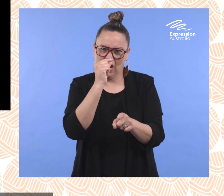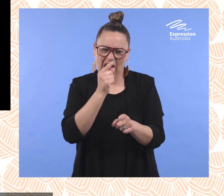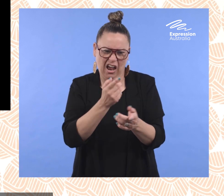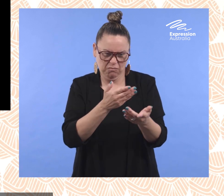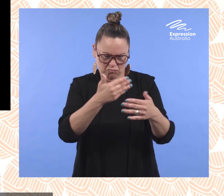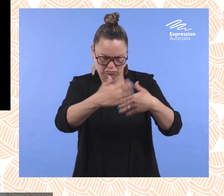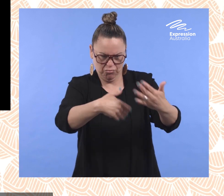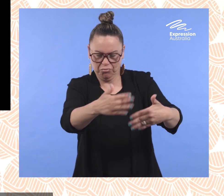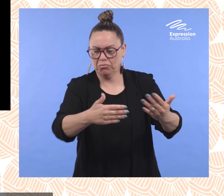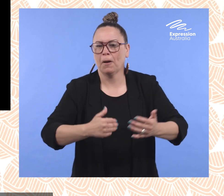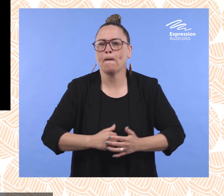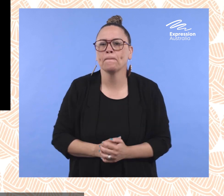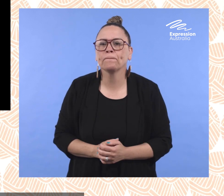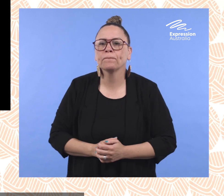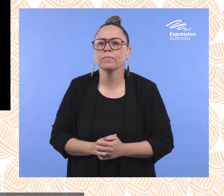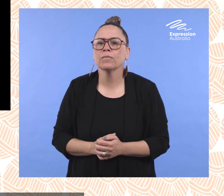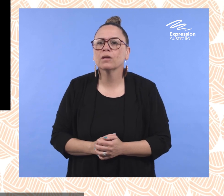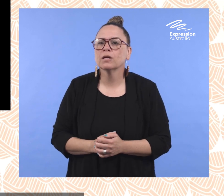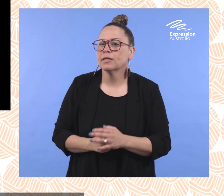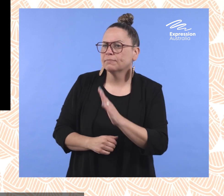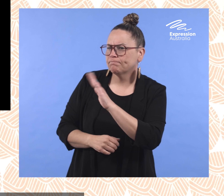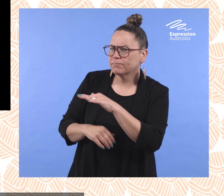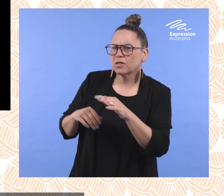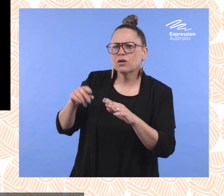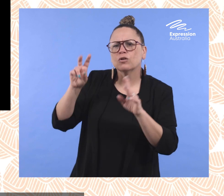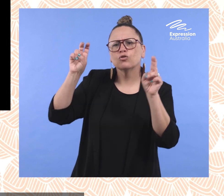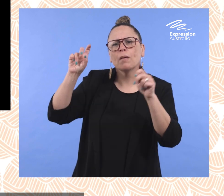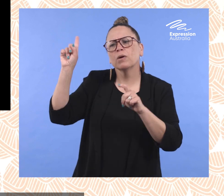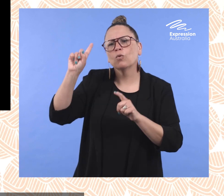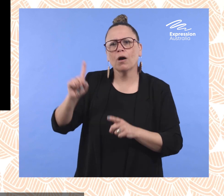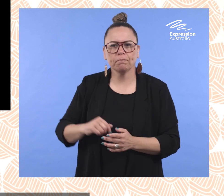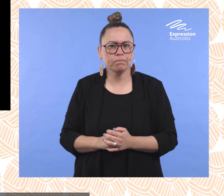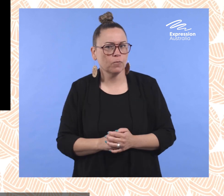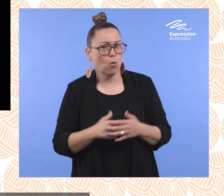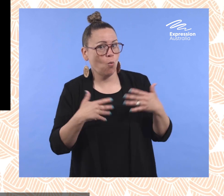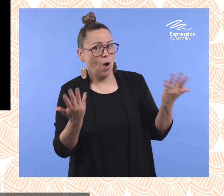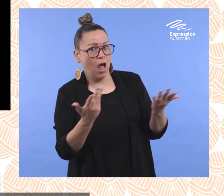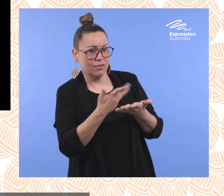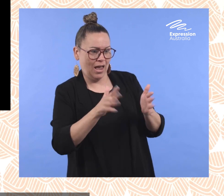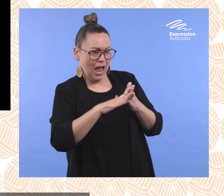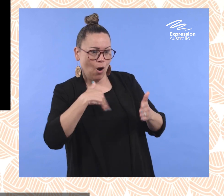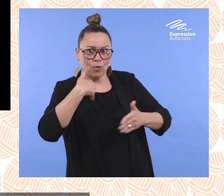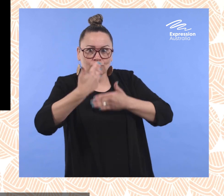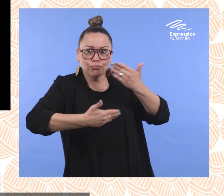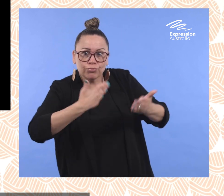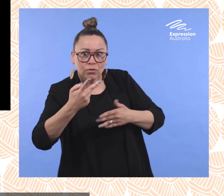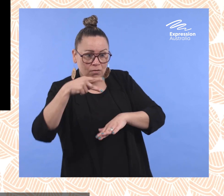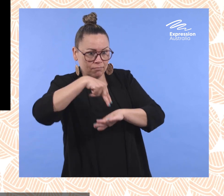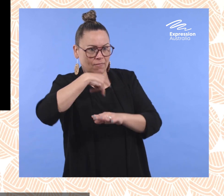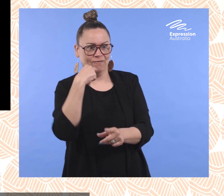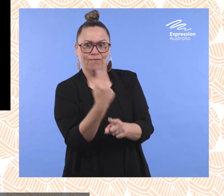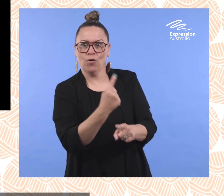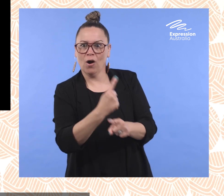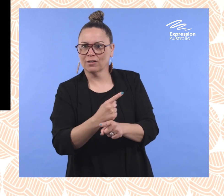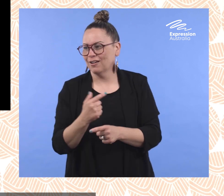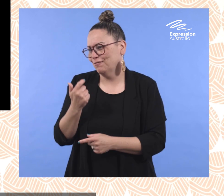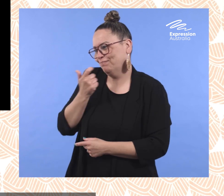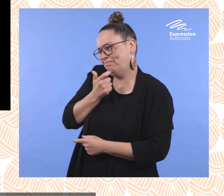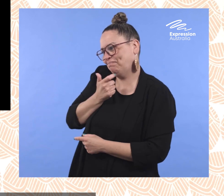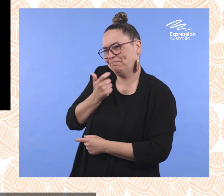go. What is today about, Aunty Munya? Well, it's how to talk about the voice.